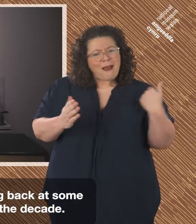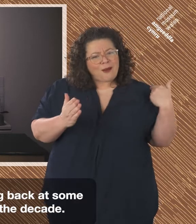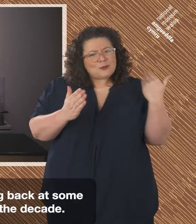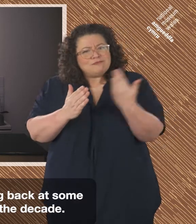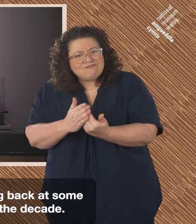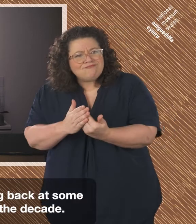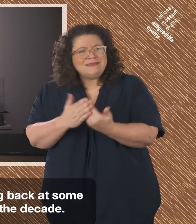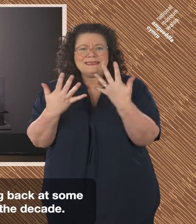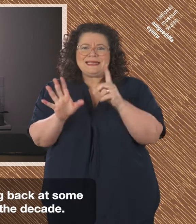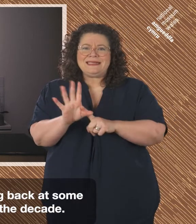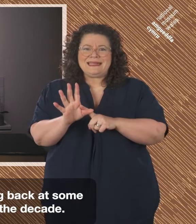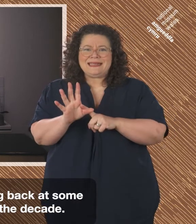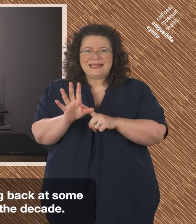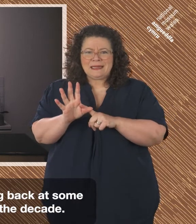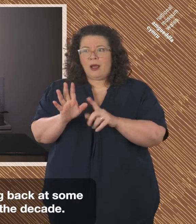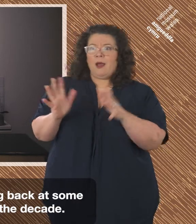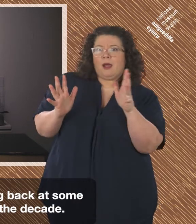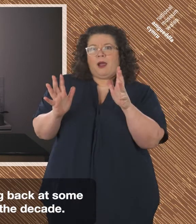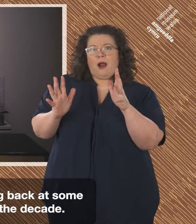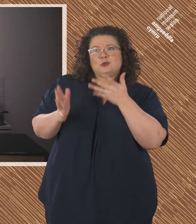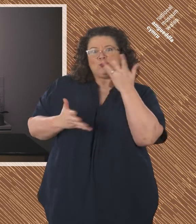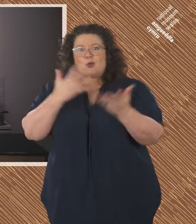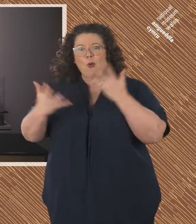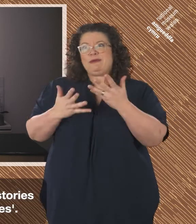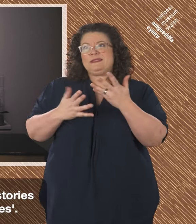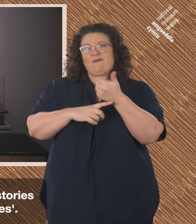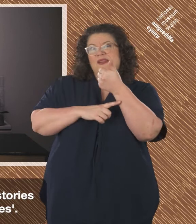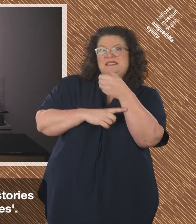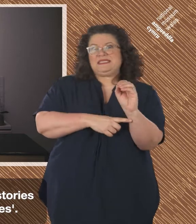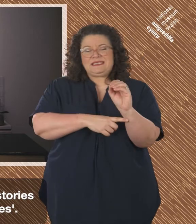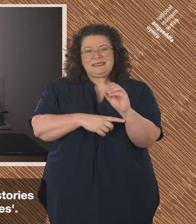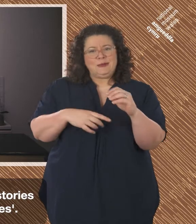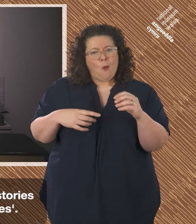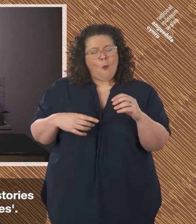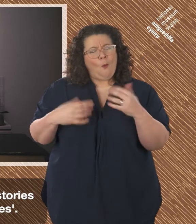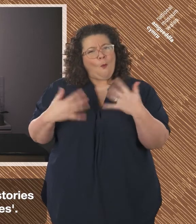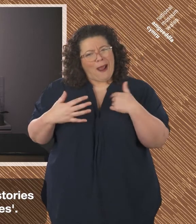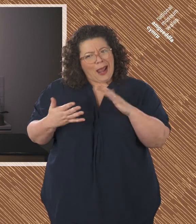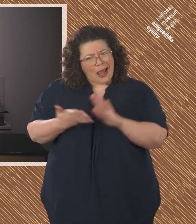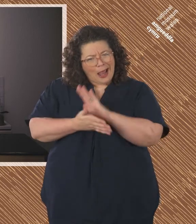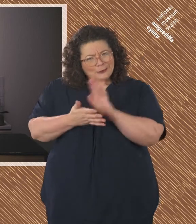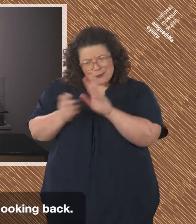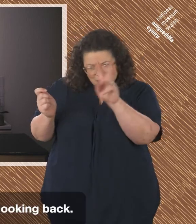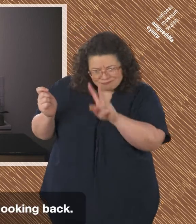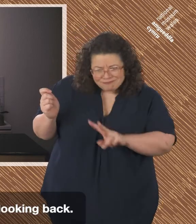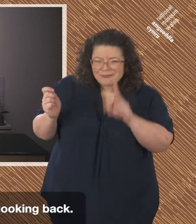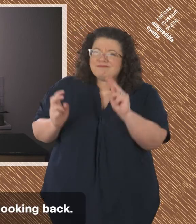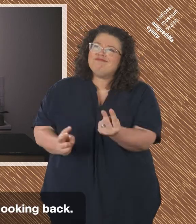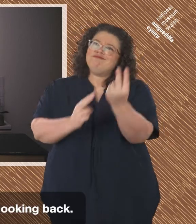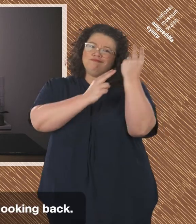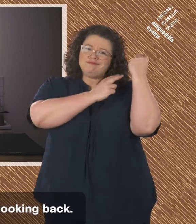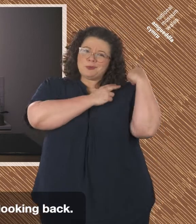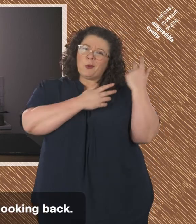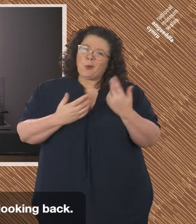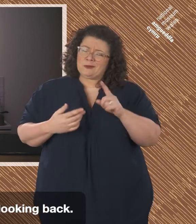and they were looking back at some of the headlines of the decade. The bigger stories of the 60s. And gosh,